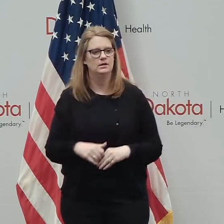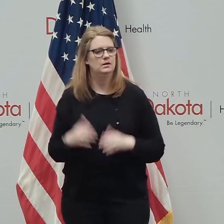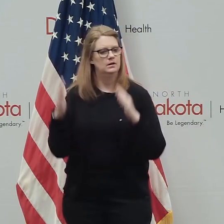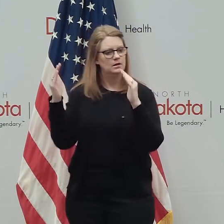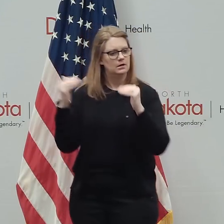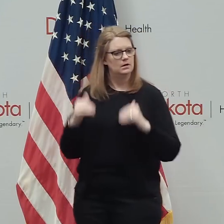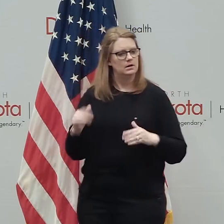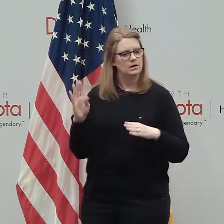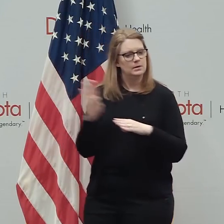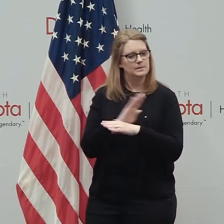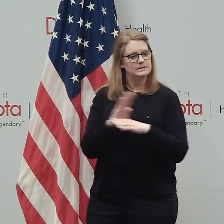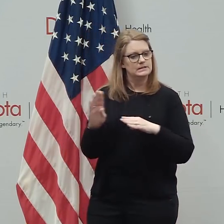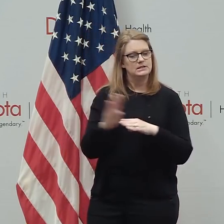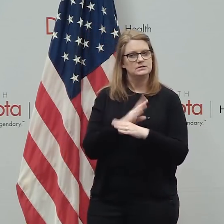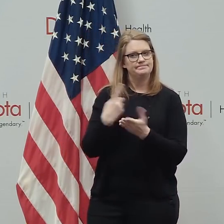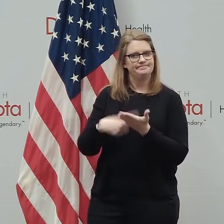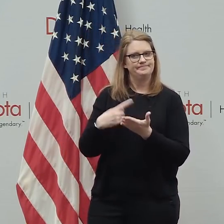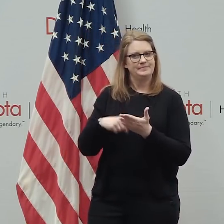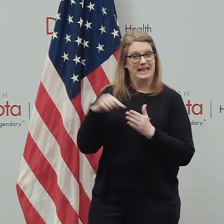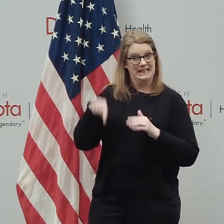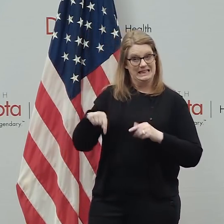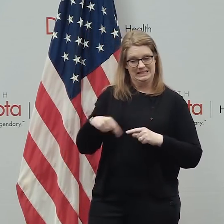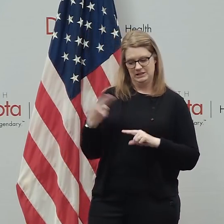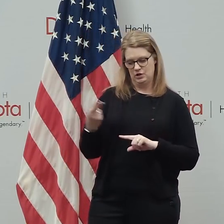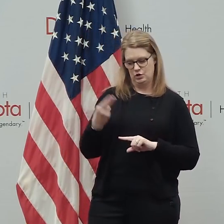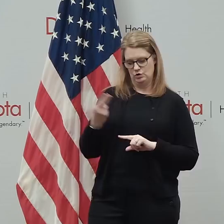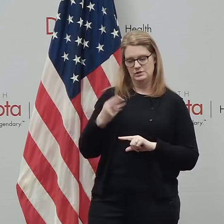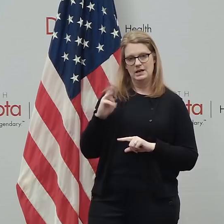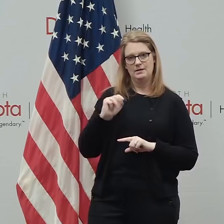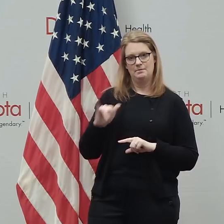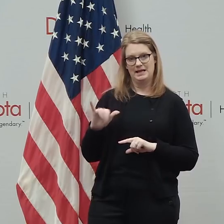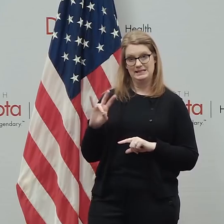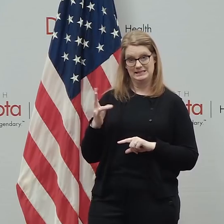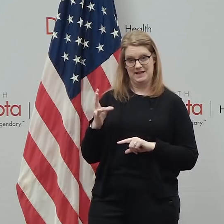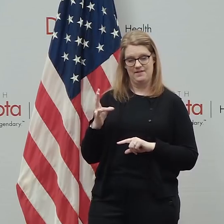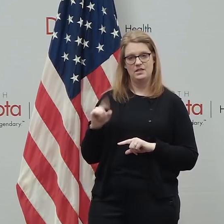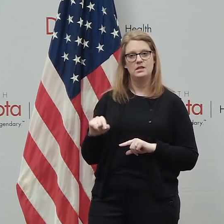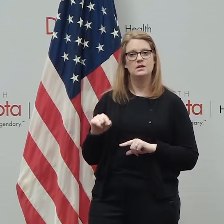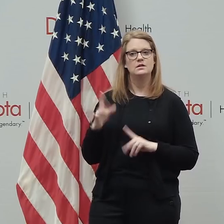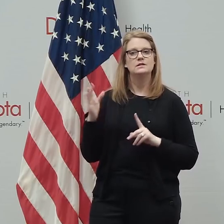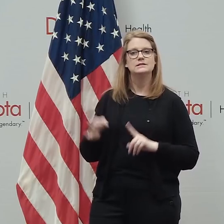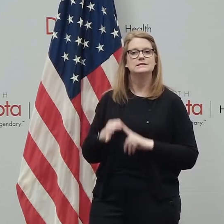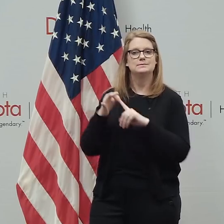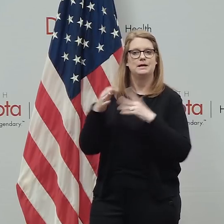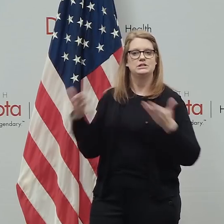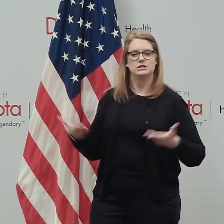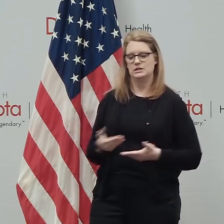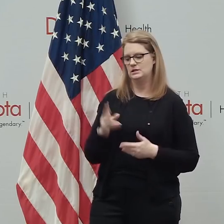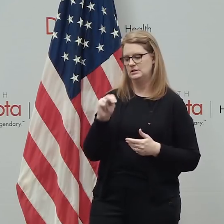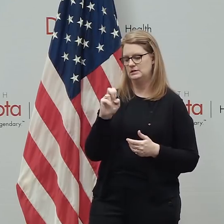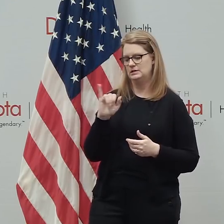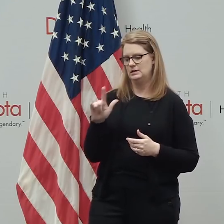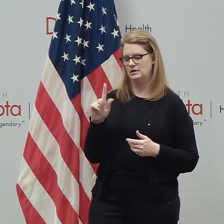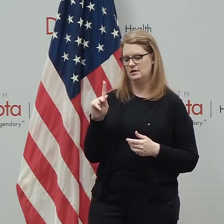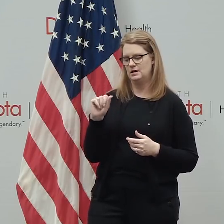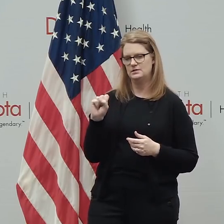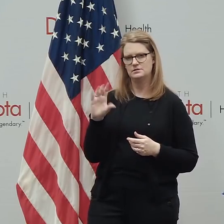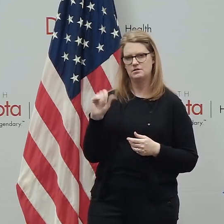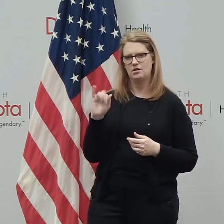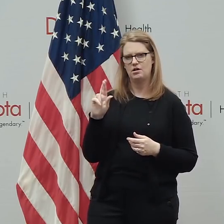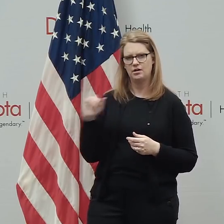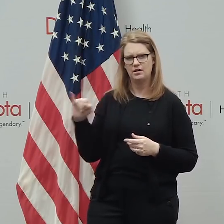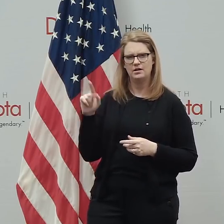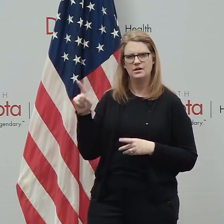Commerce Business Briefing coming up this Thursday, May 7th. Special guest, Neil Kaskari, president of the